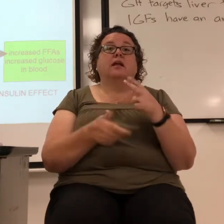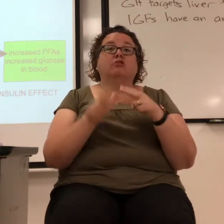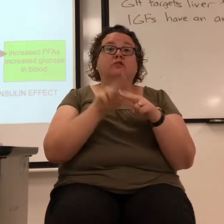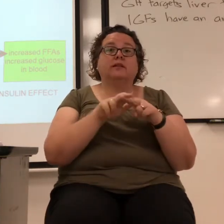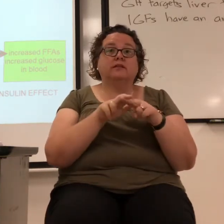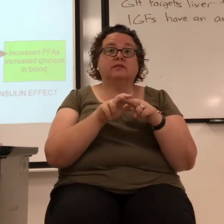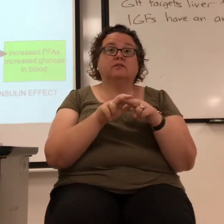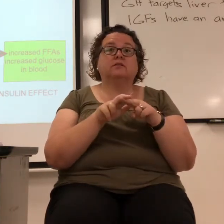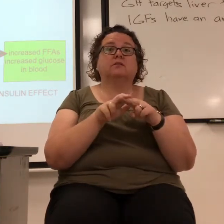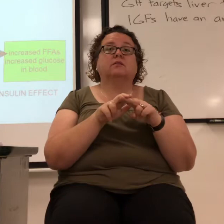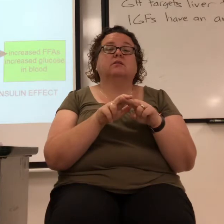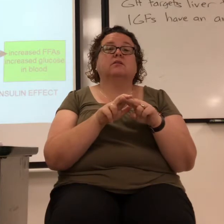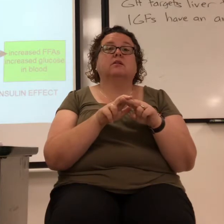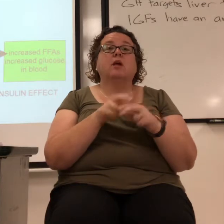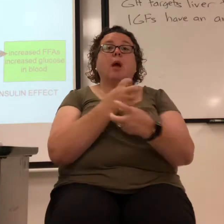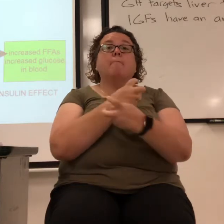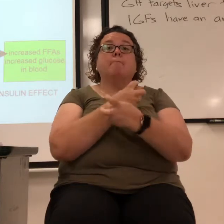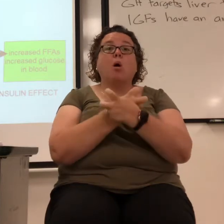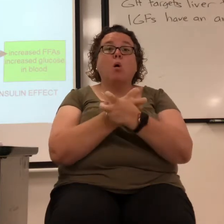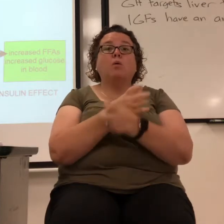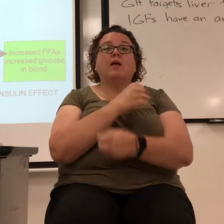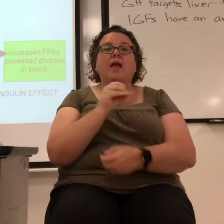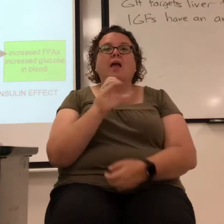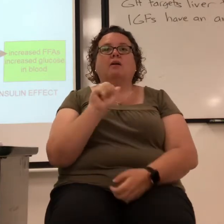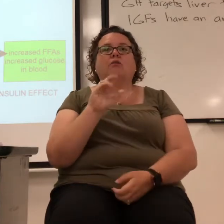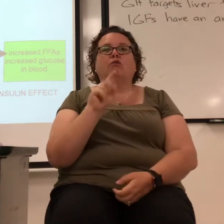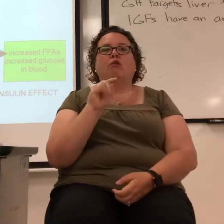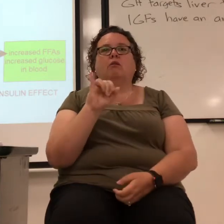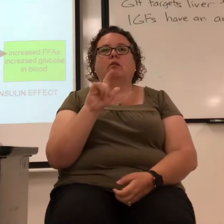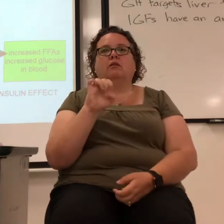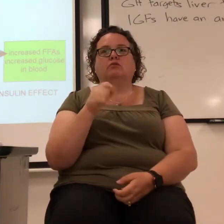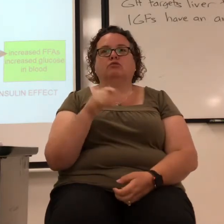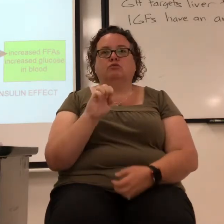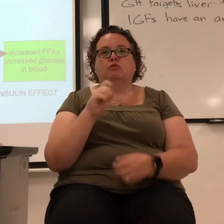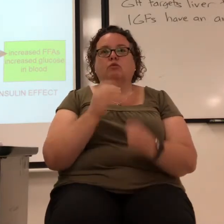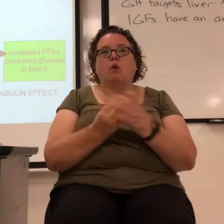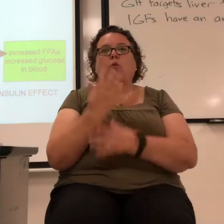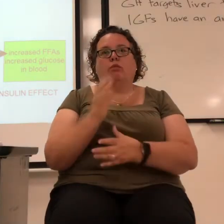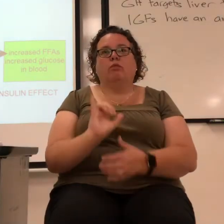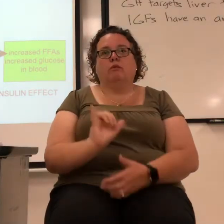increase bone and cartilage growth.